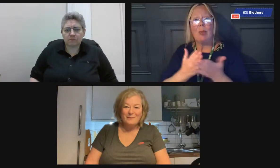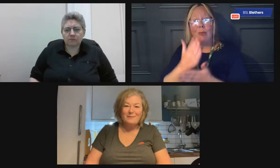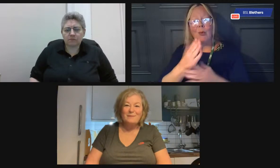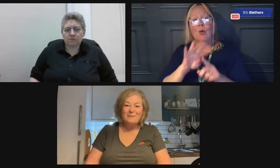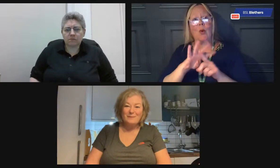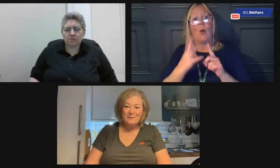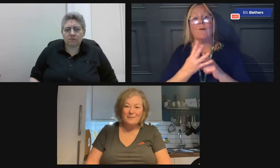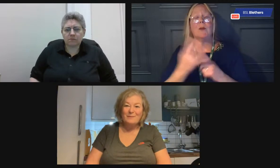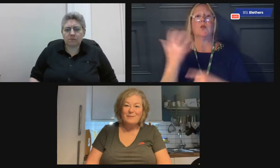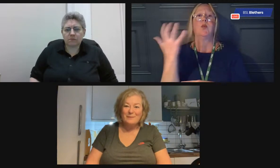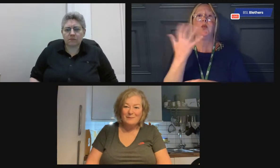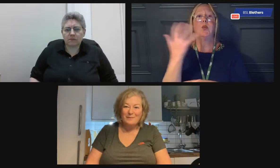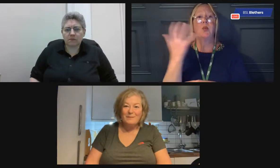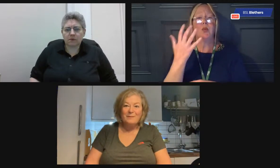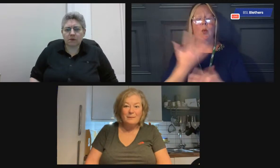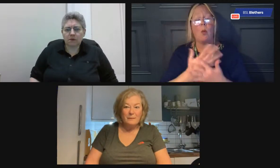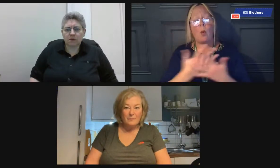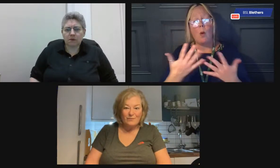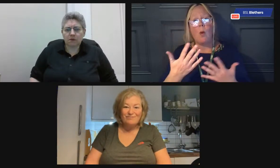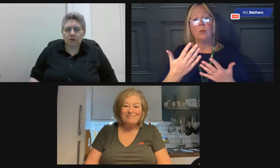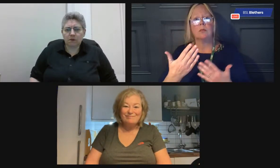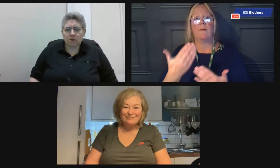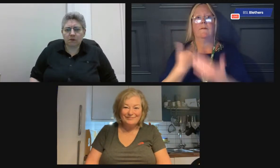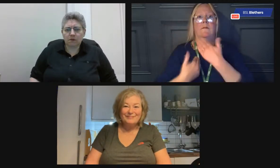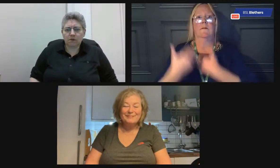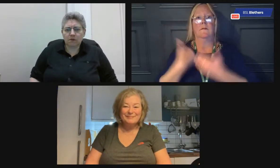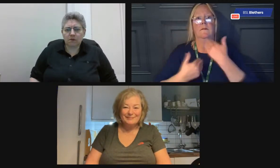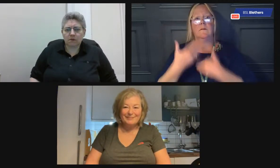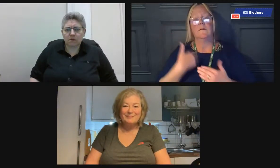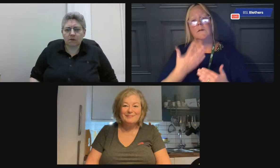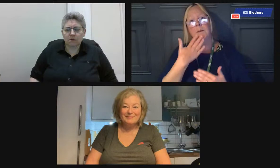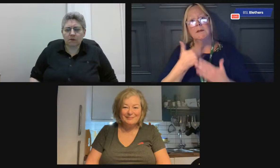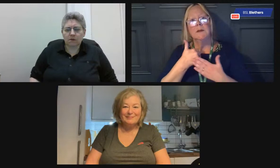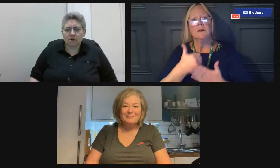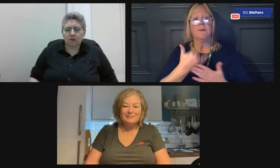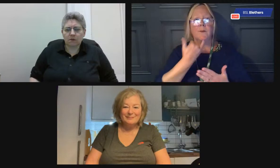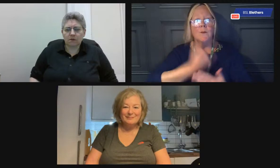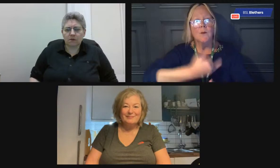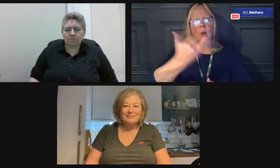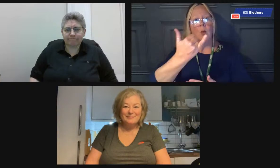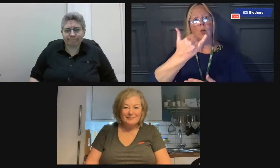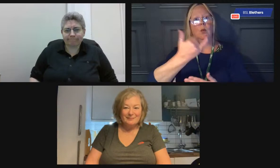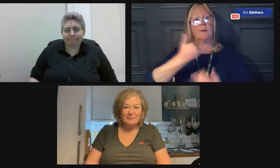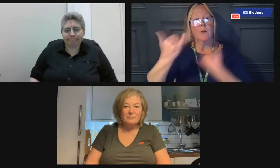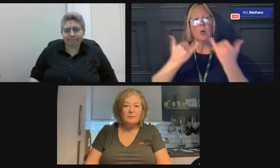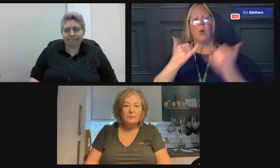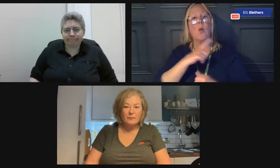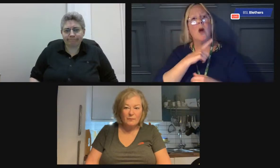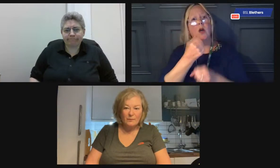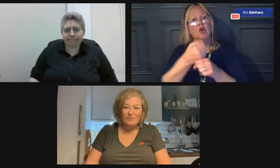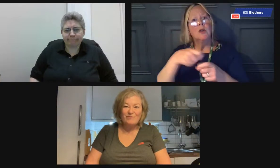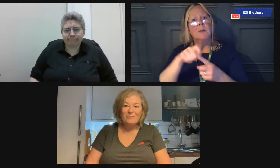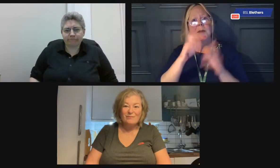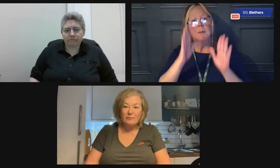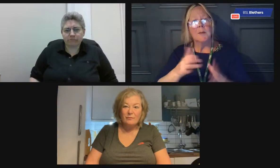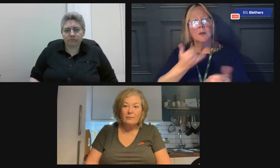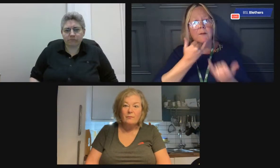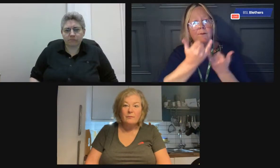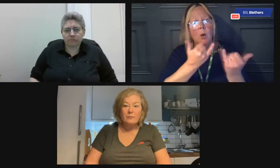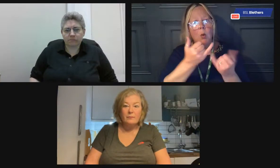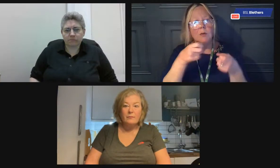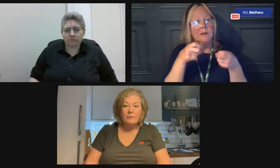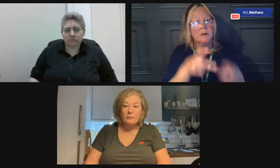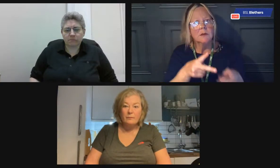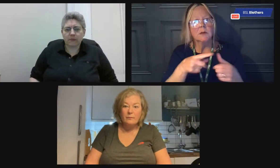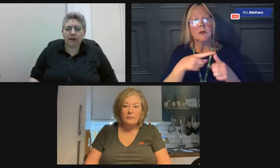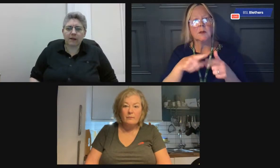other. And of course, through COVID, there are we had lots of